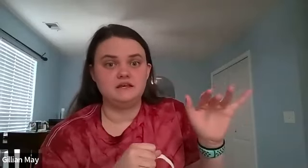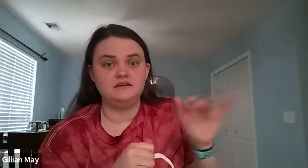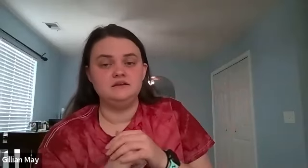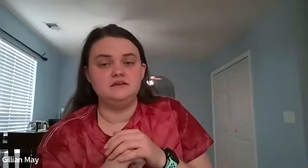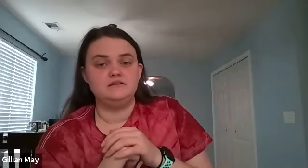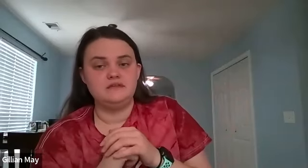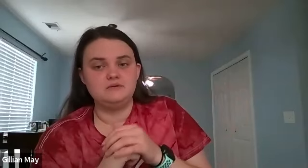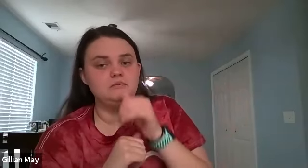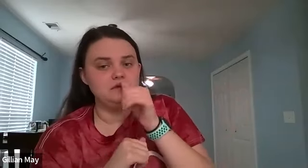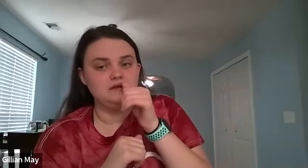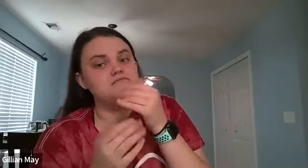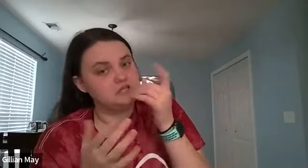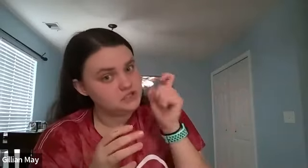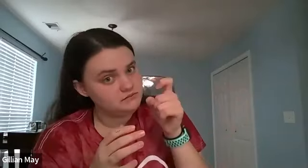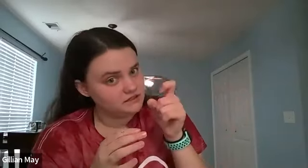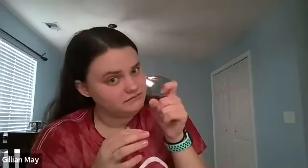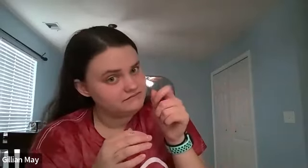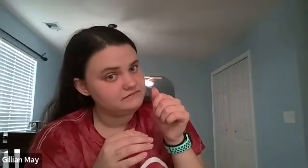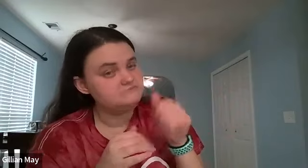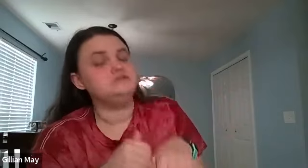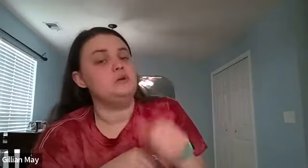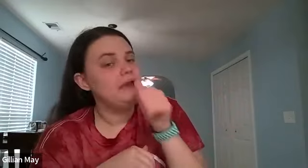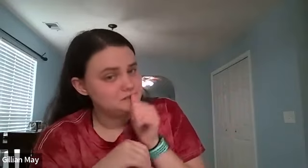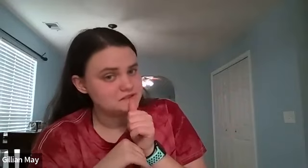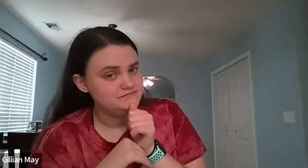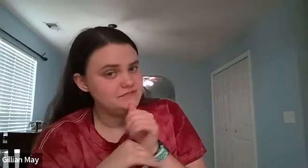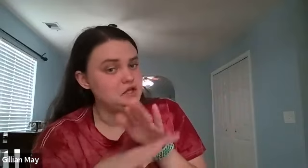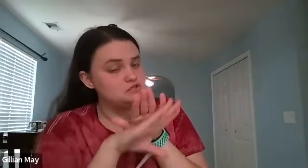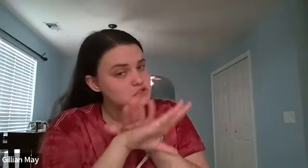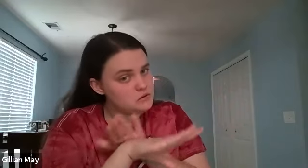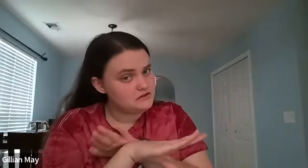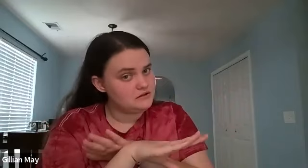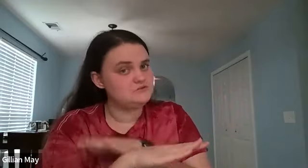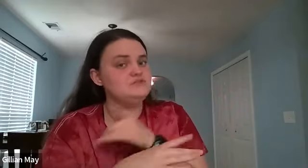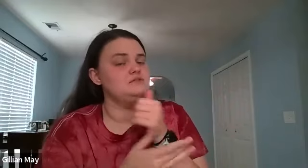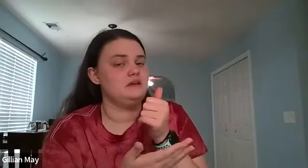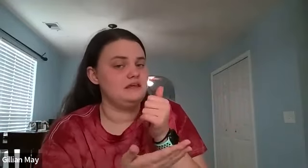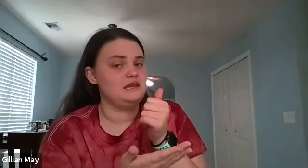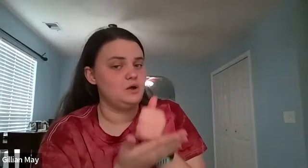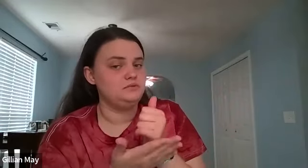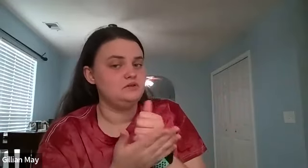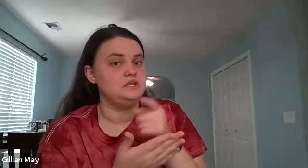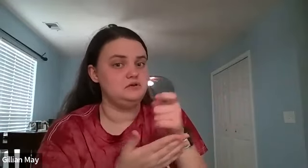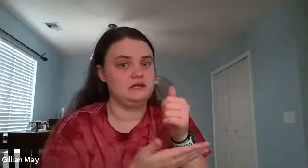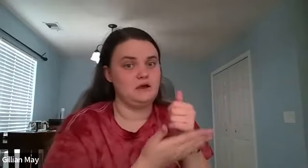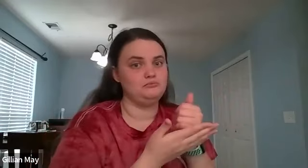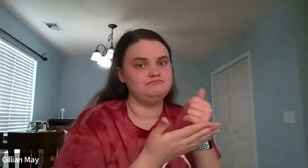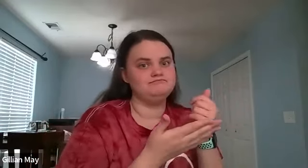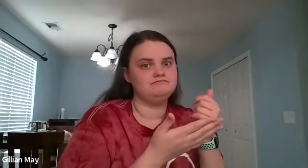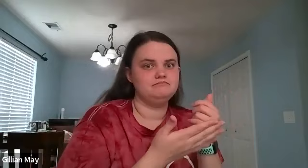spelling, they should be, you know, patient and go slow with you, so they can help you, and you can help